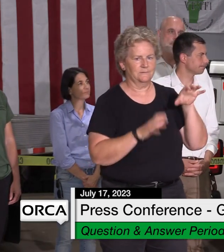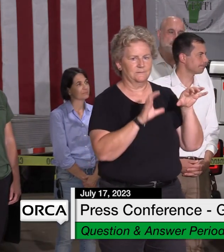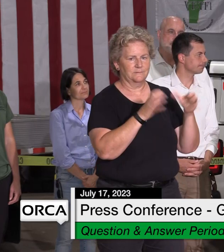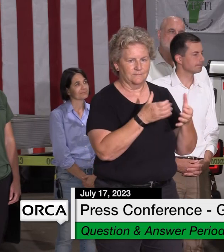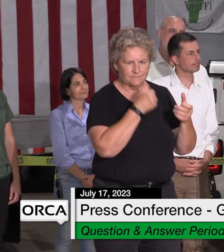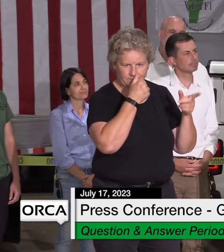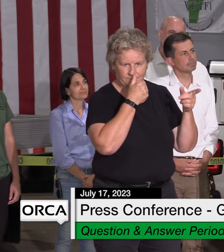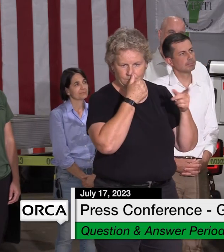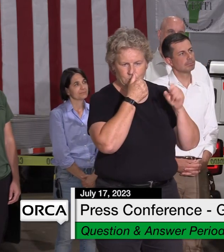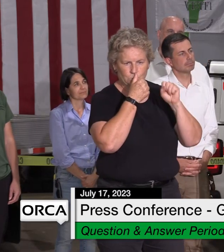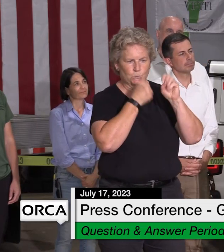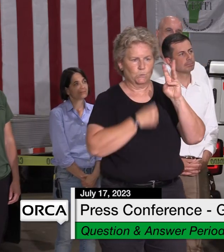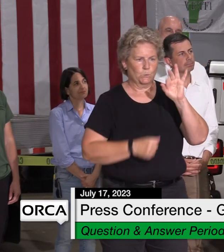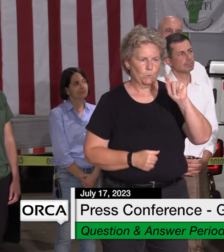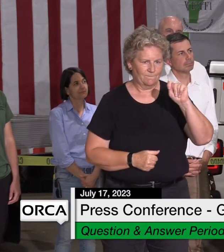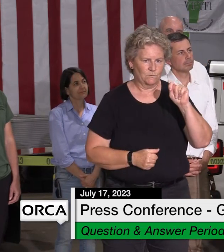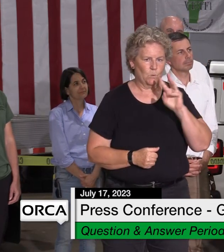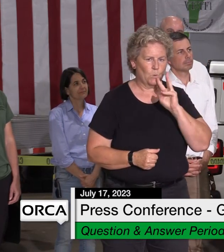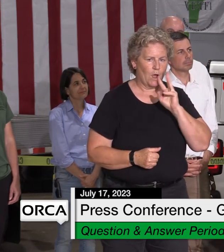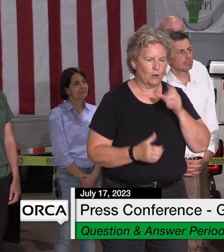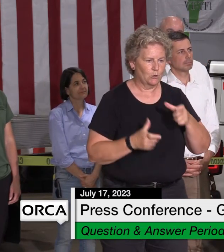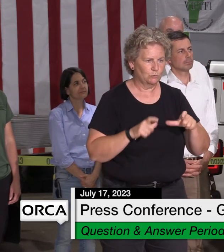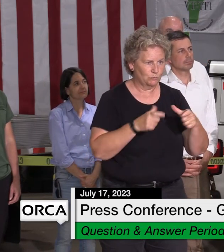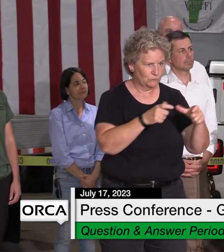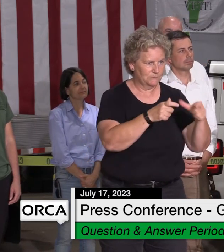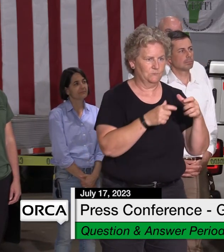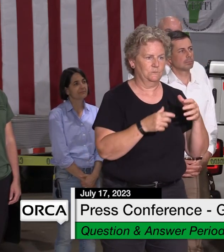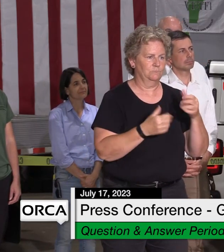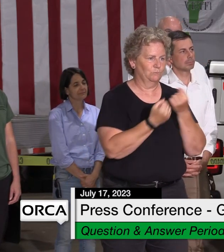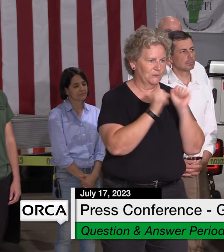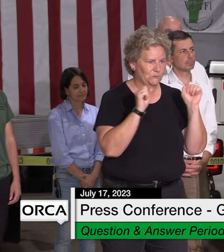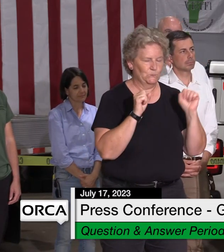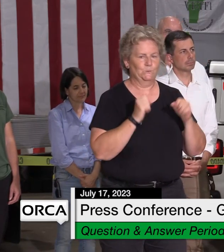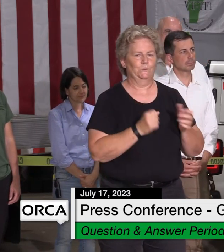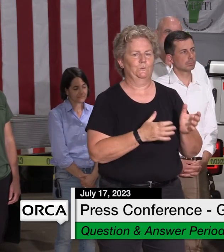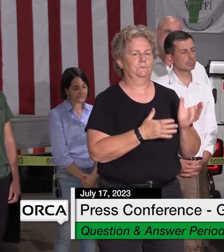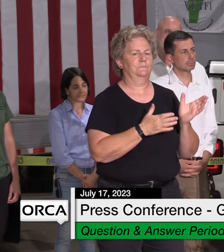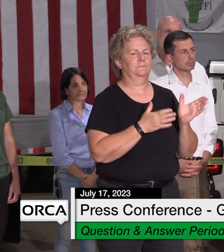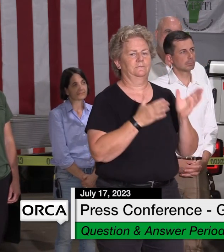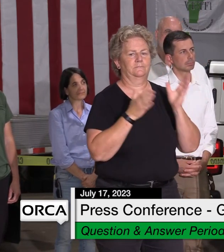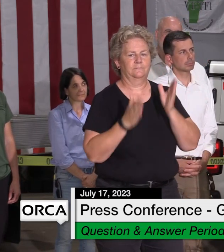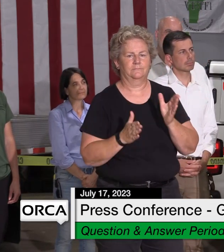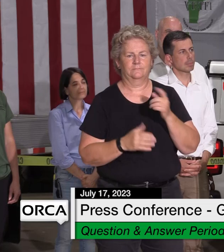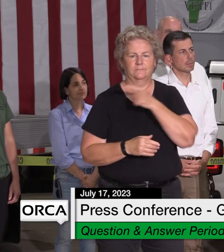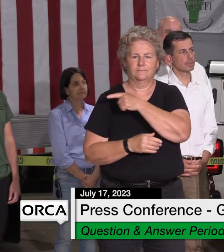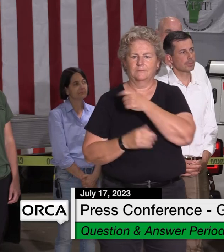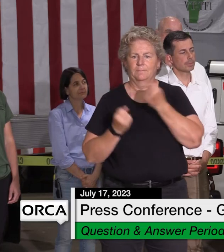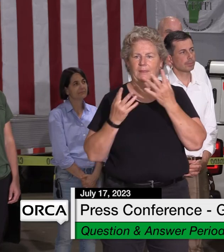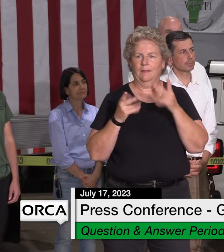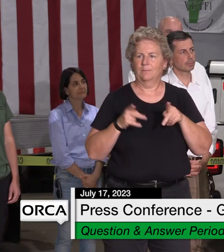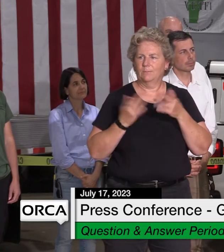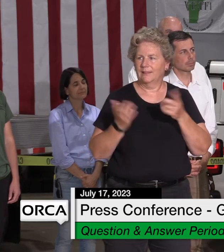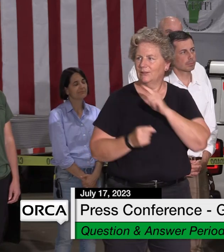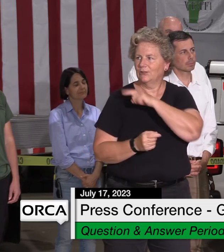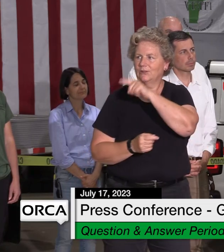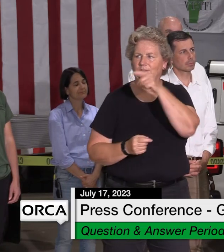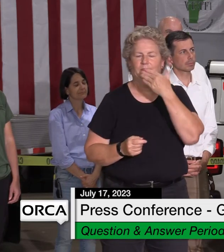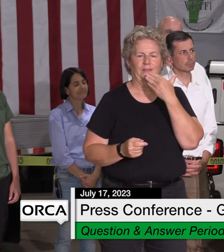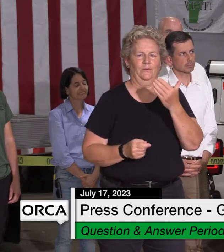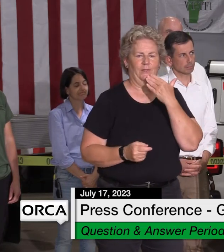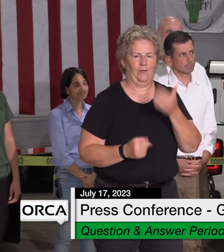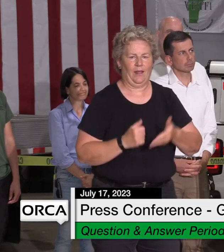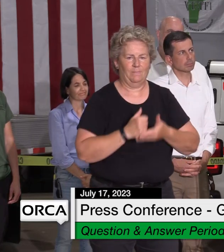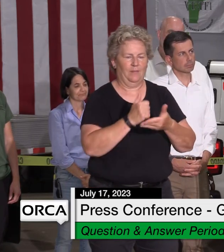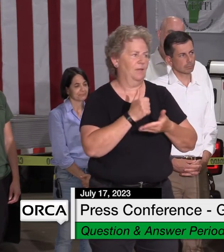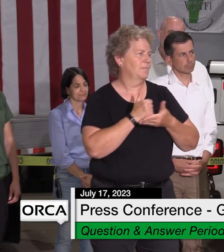tough times. And we saw it when we were out on the road today, and people willing to step up, even having damage themselves, but